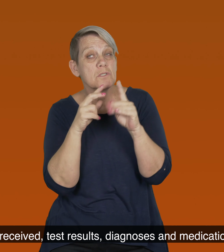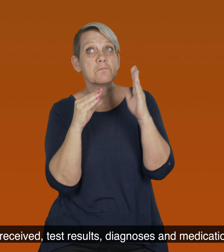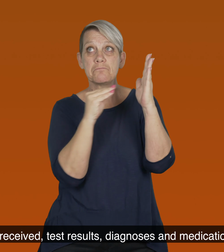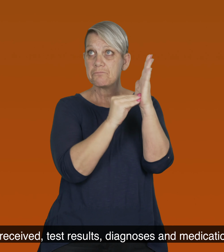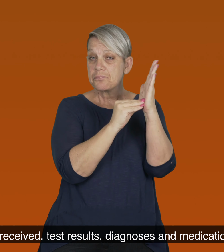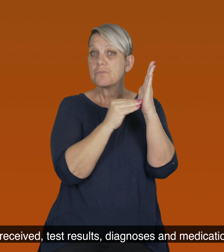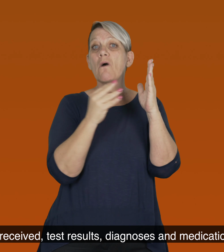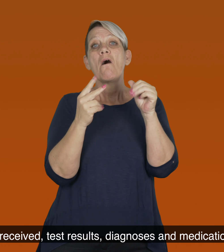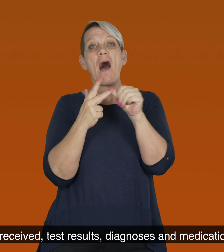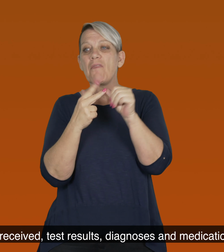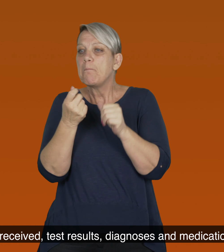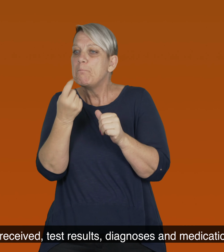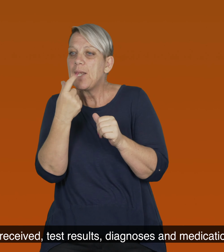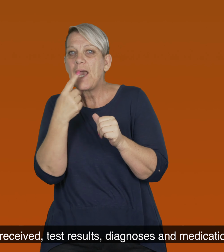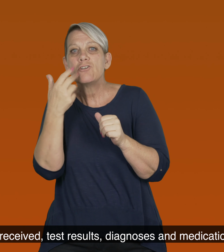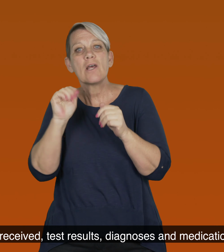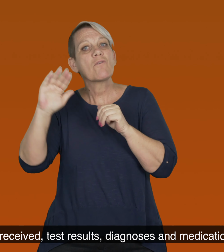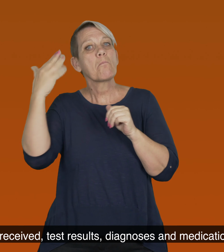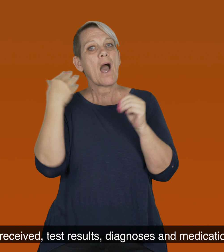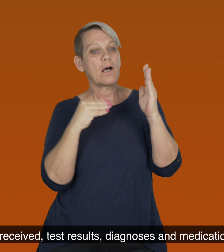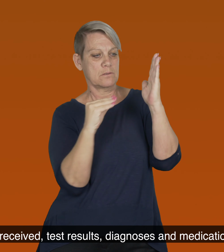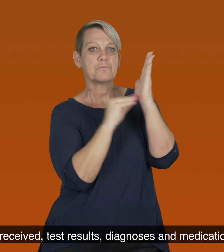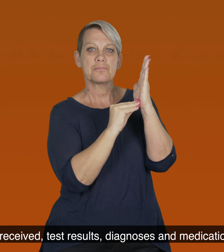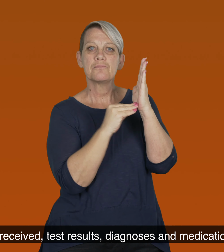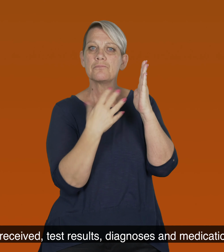diagnoses, and medications taken.